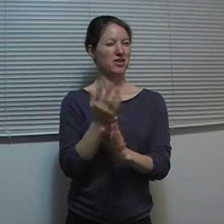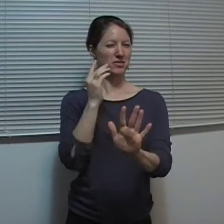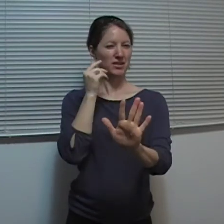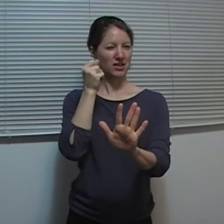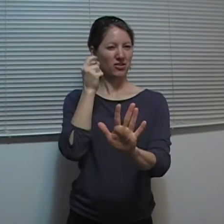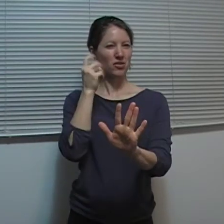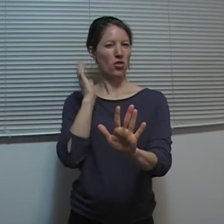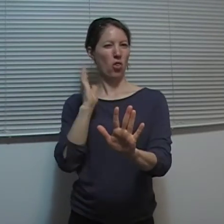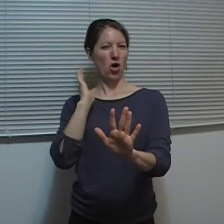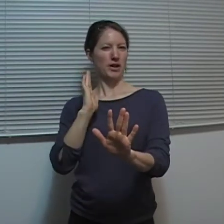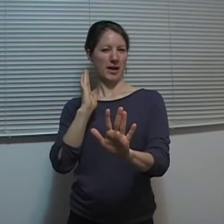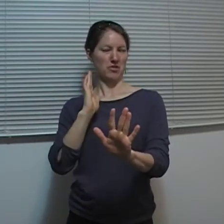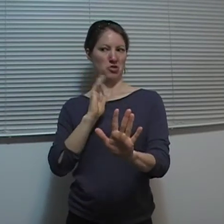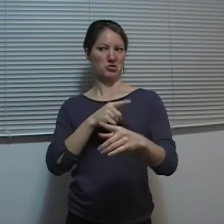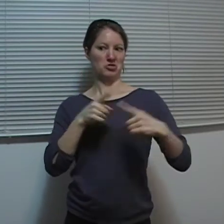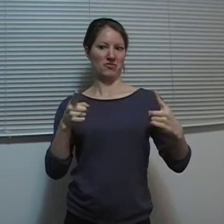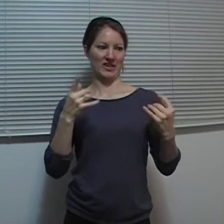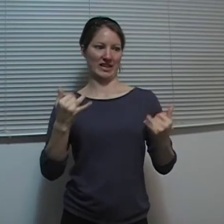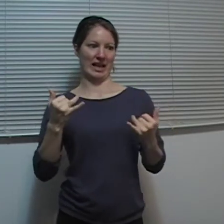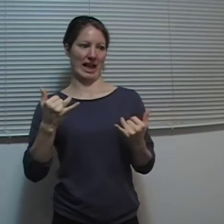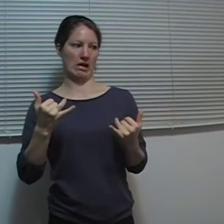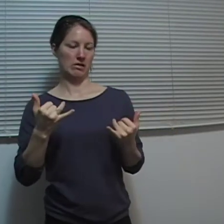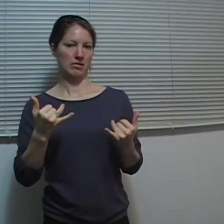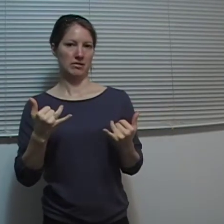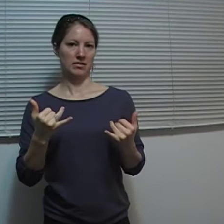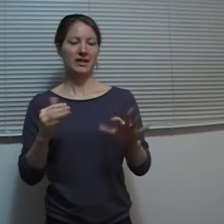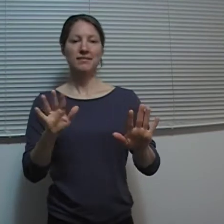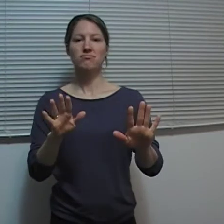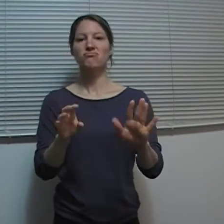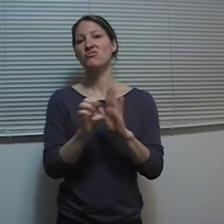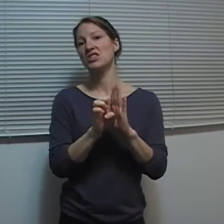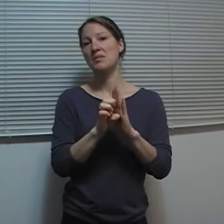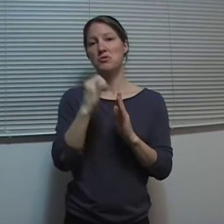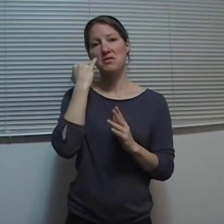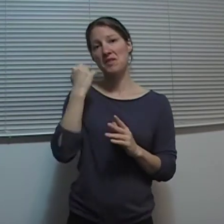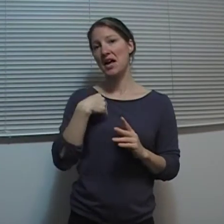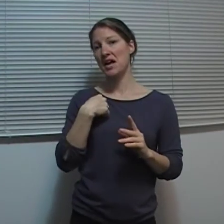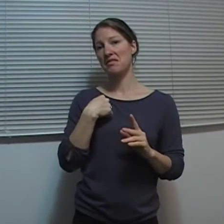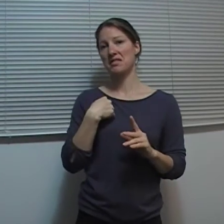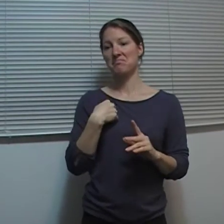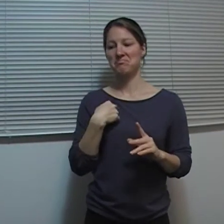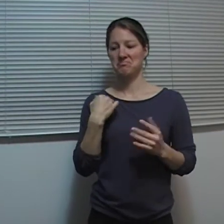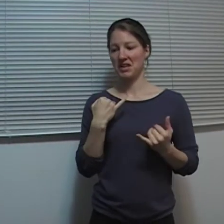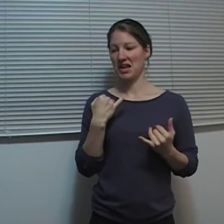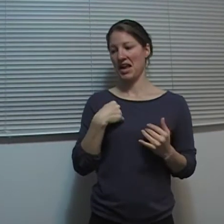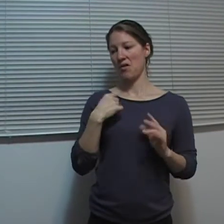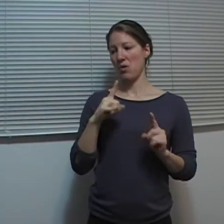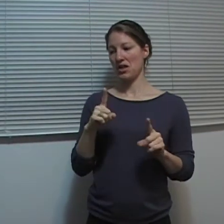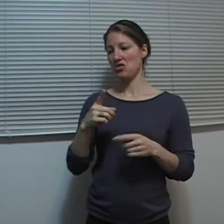were going to go to an office and I didn't wear hose, or if a man was going to go to work in a bank and he didn't have a tie